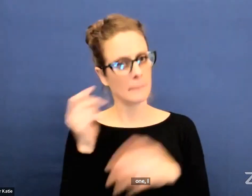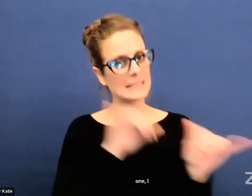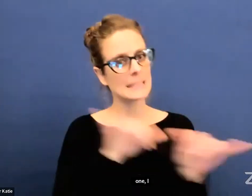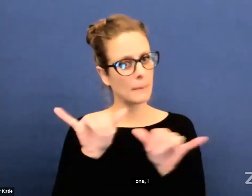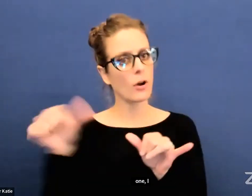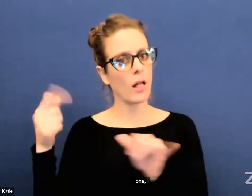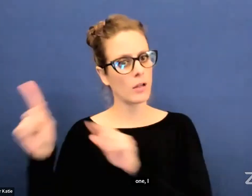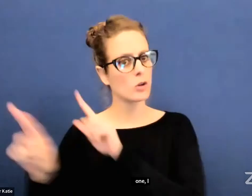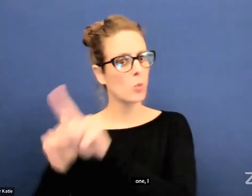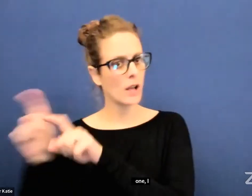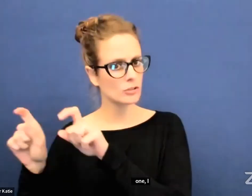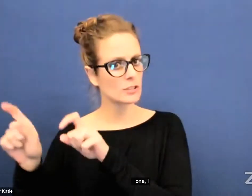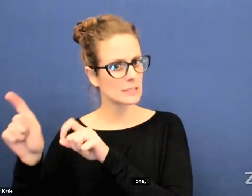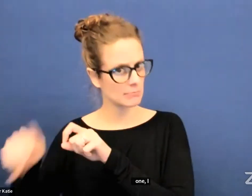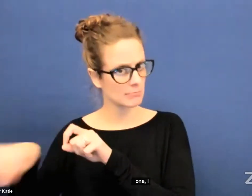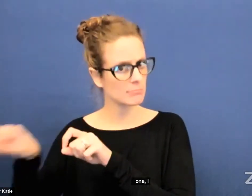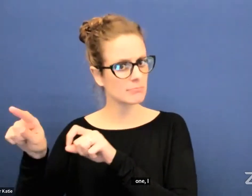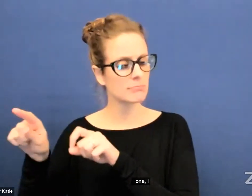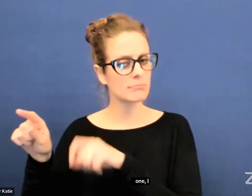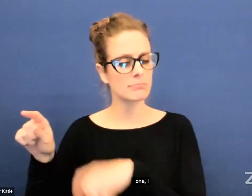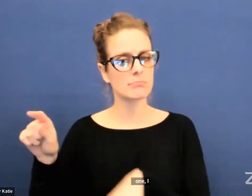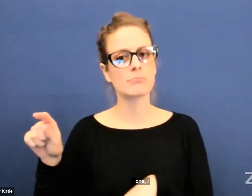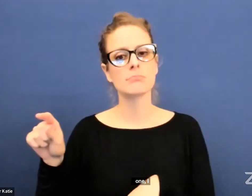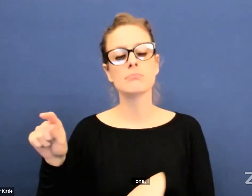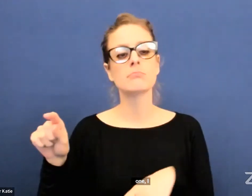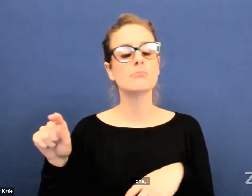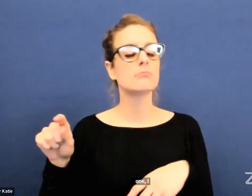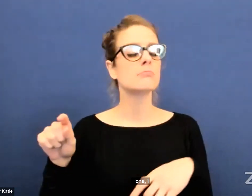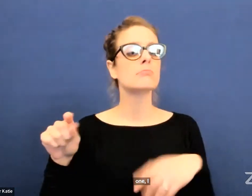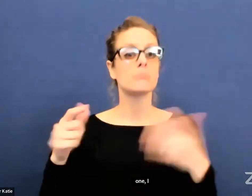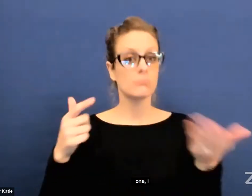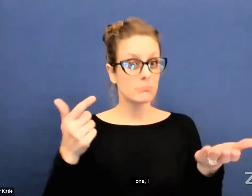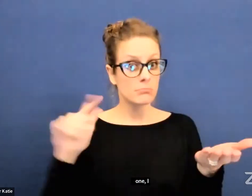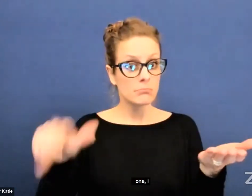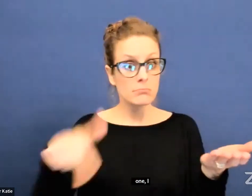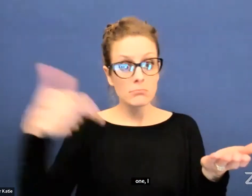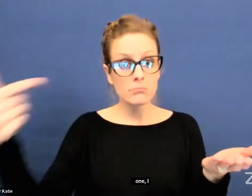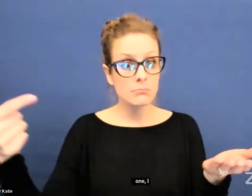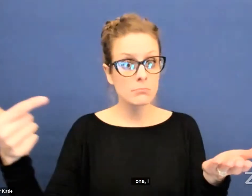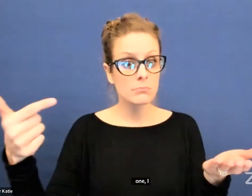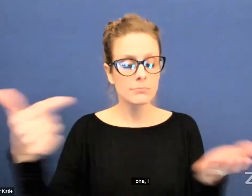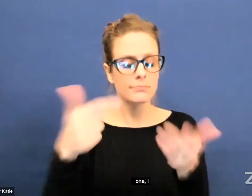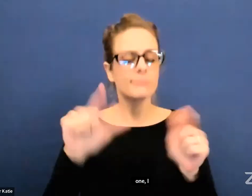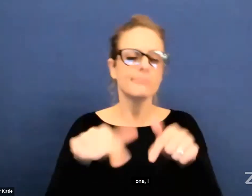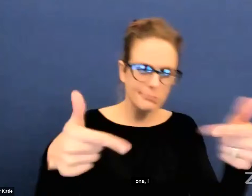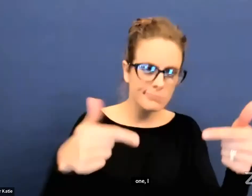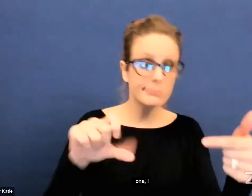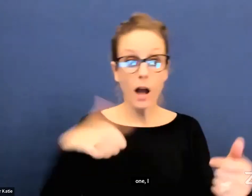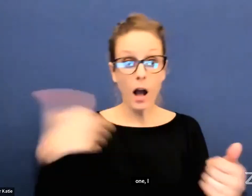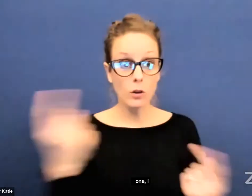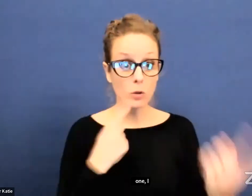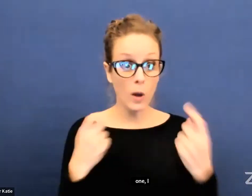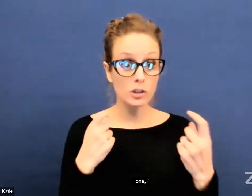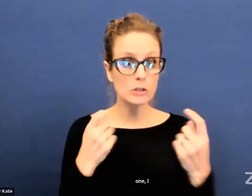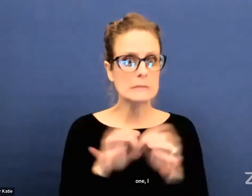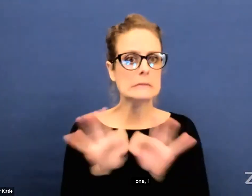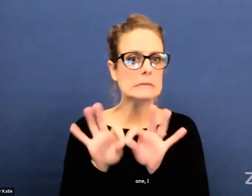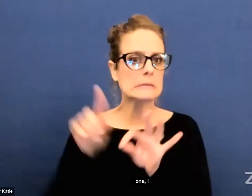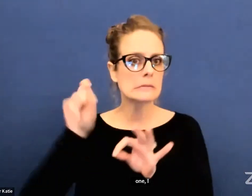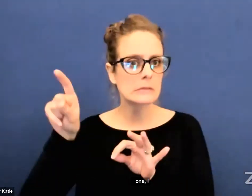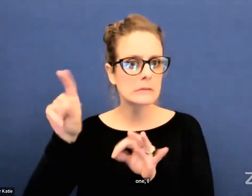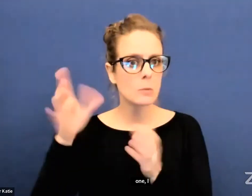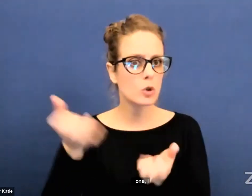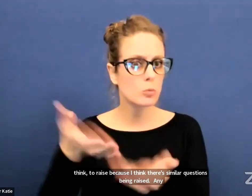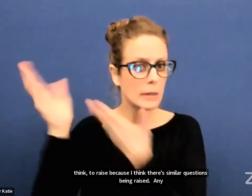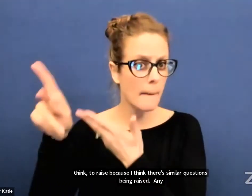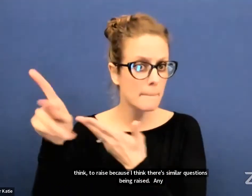questions being raised. Any other questions that have come up that we think are critical or important